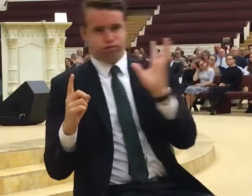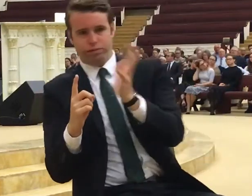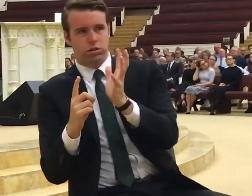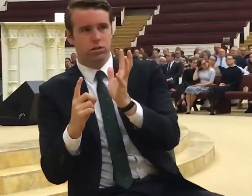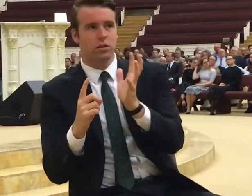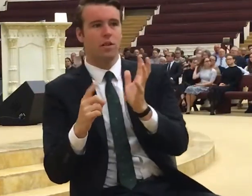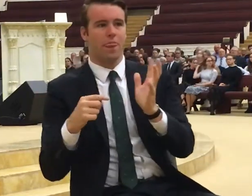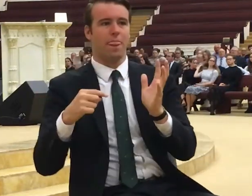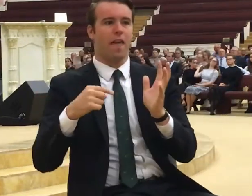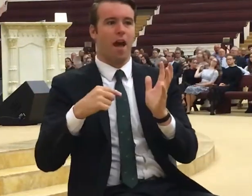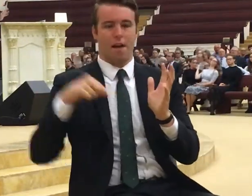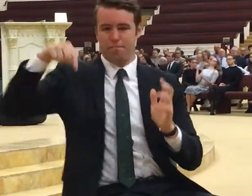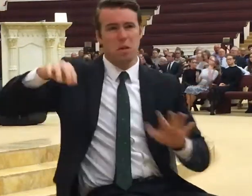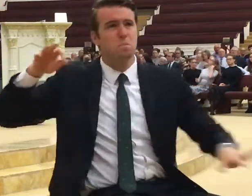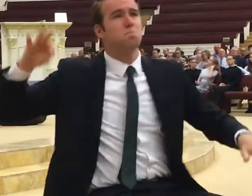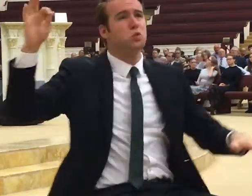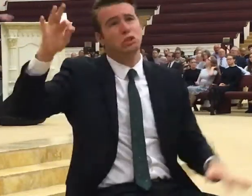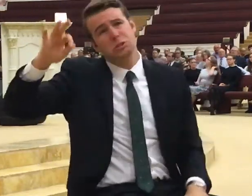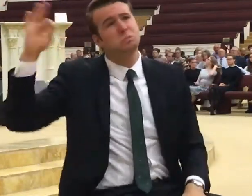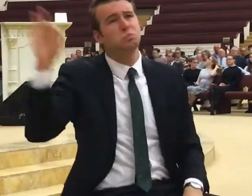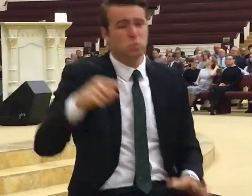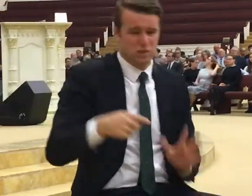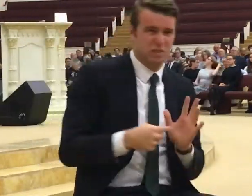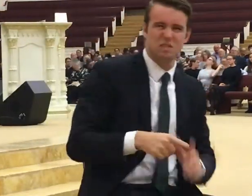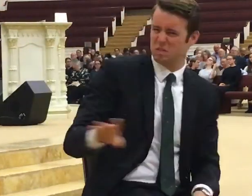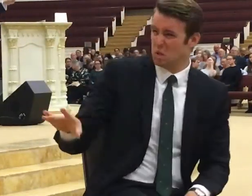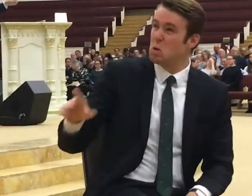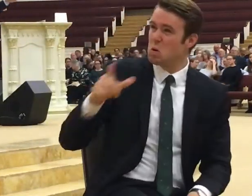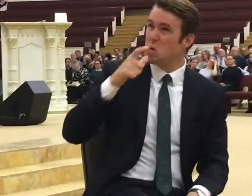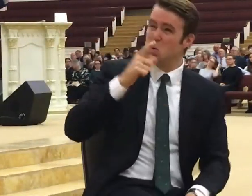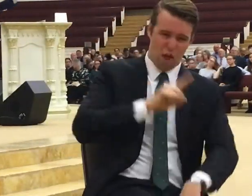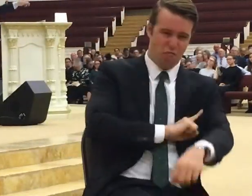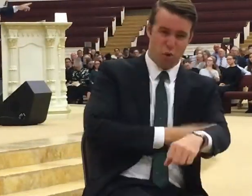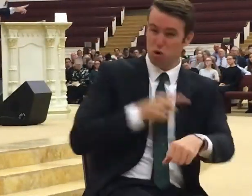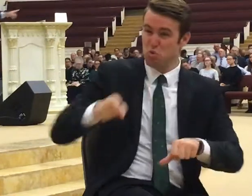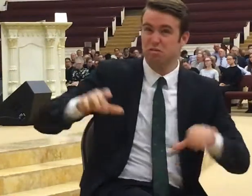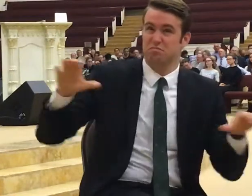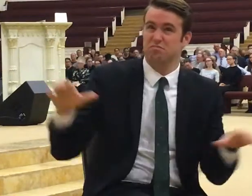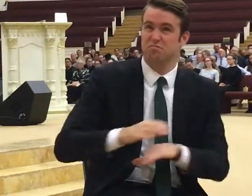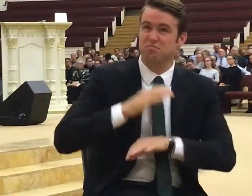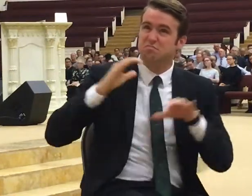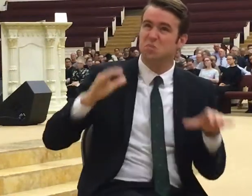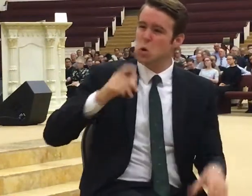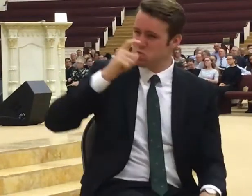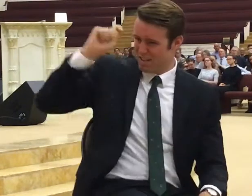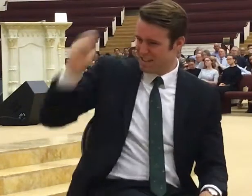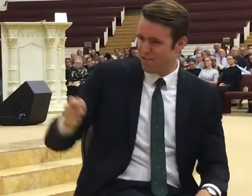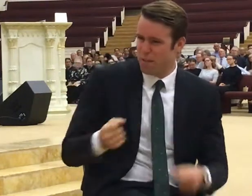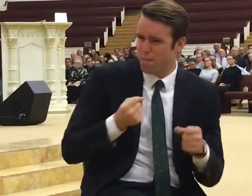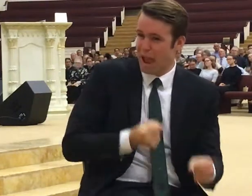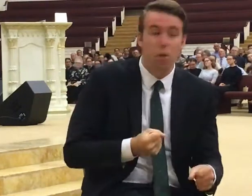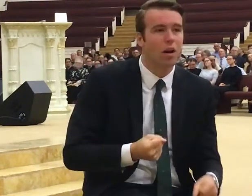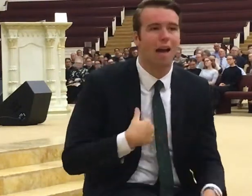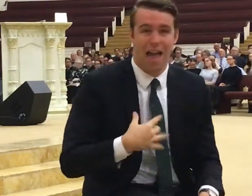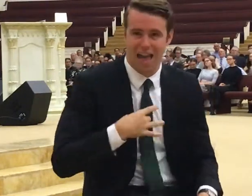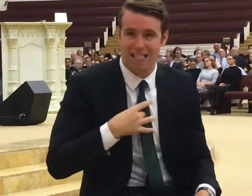and taking stands and preaching. And they said, by what authority do you do all this? I like the New Testament